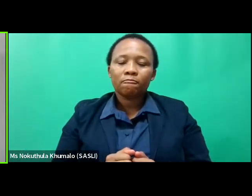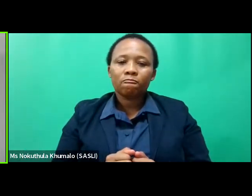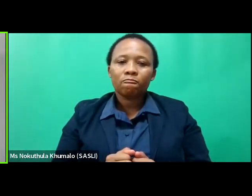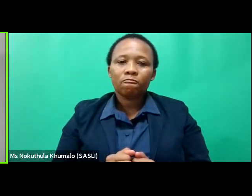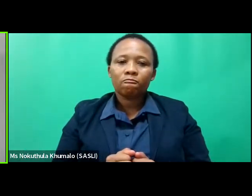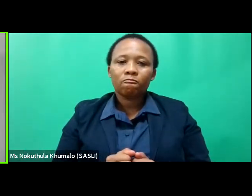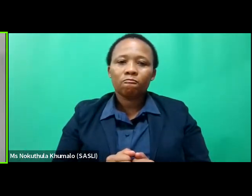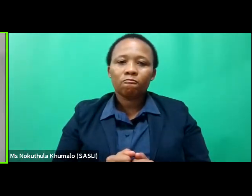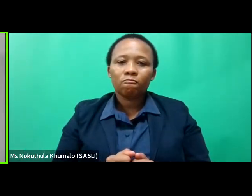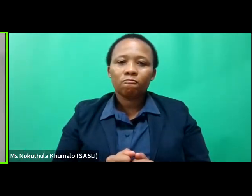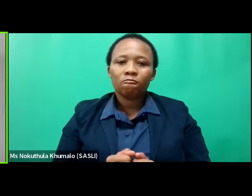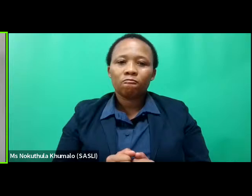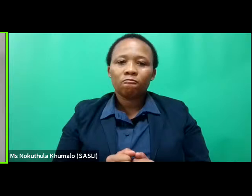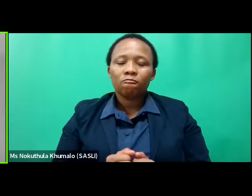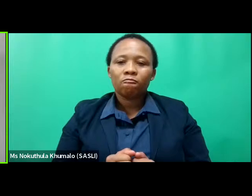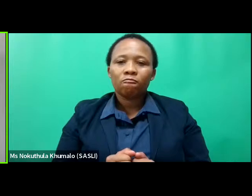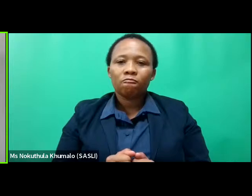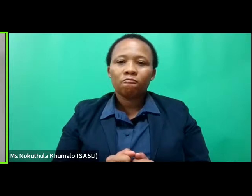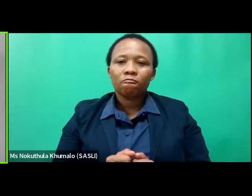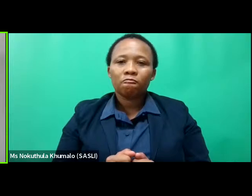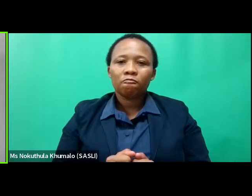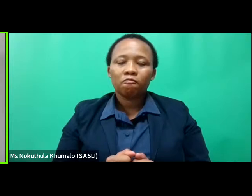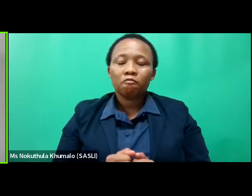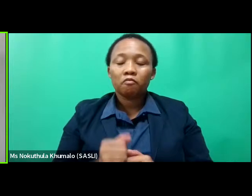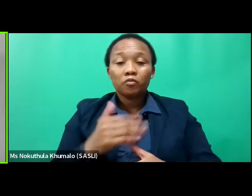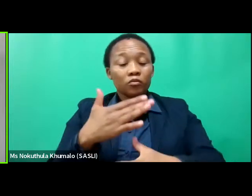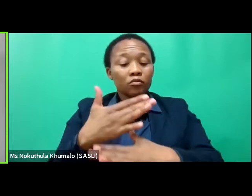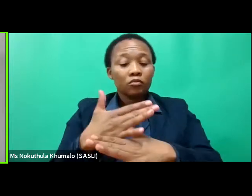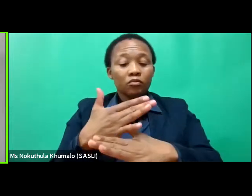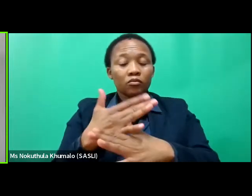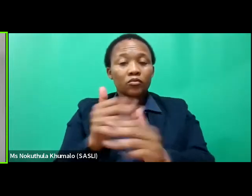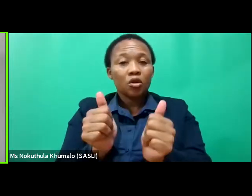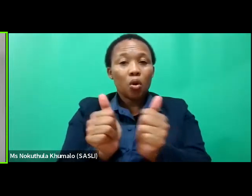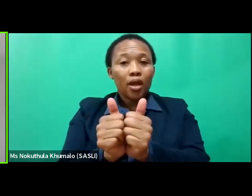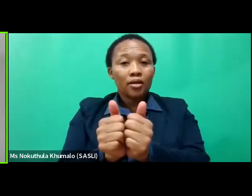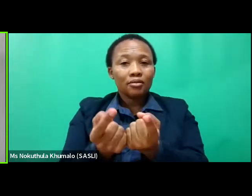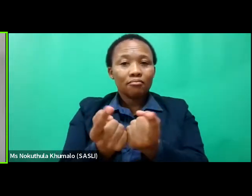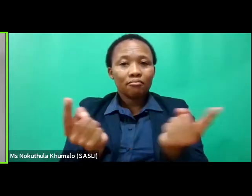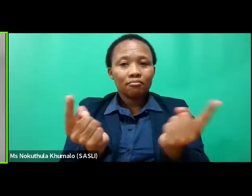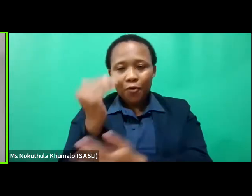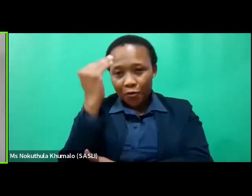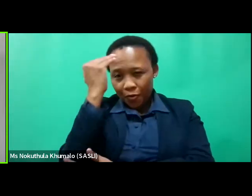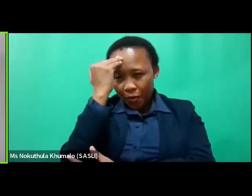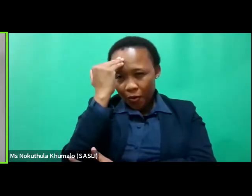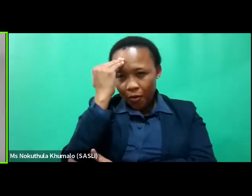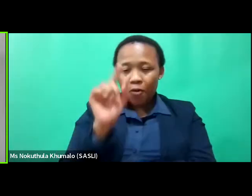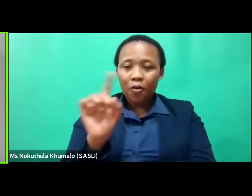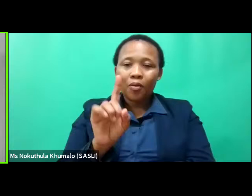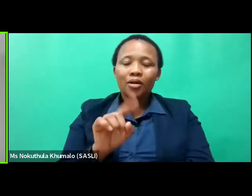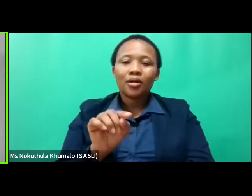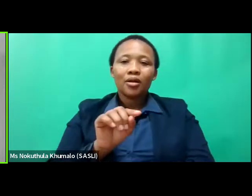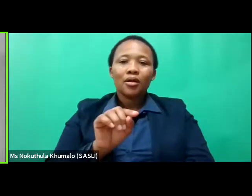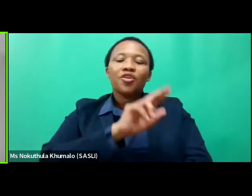I know, colleagues, that UKZN has become an attractive destination